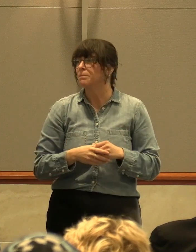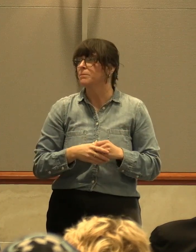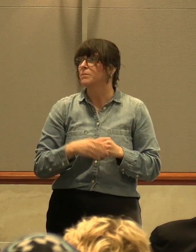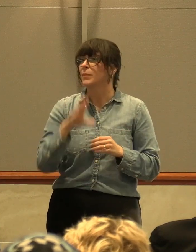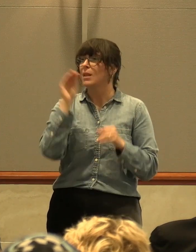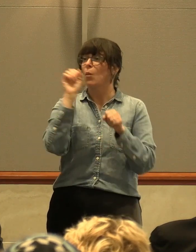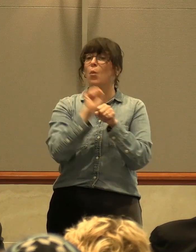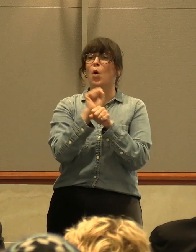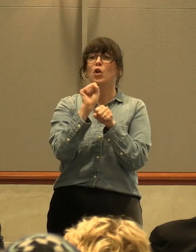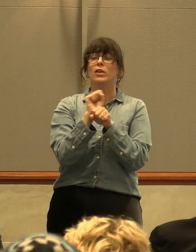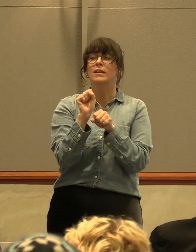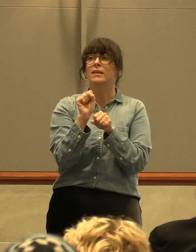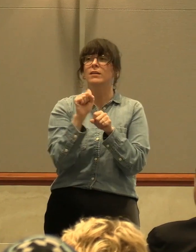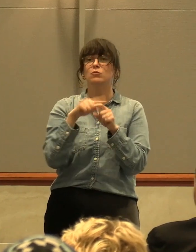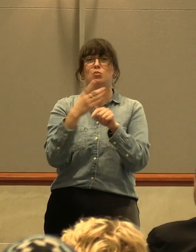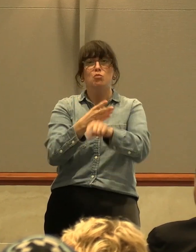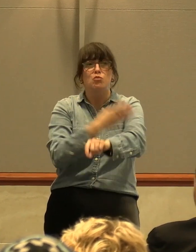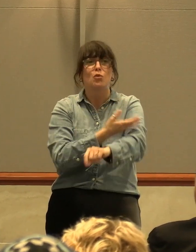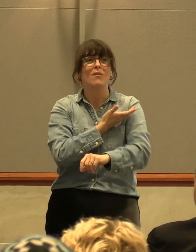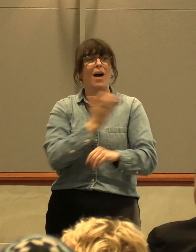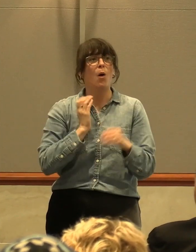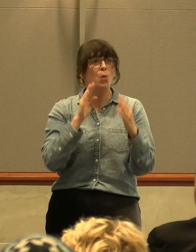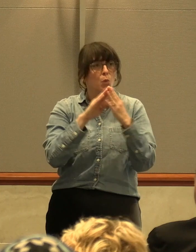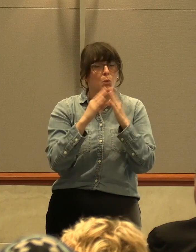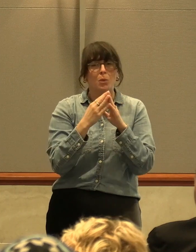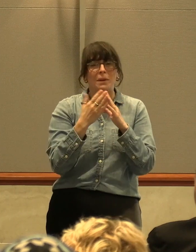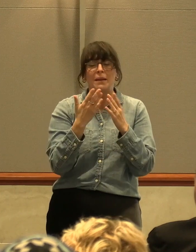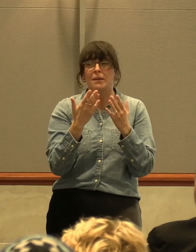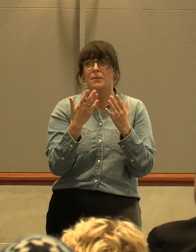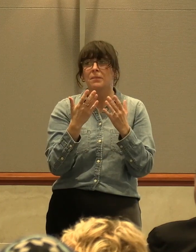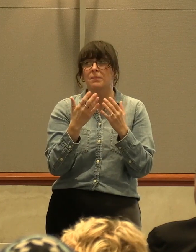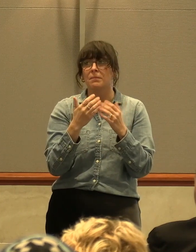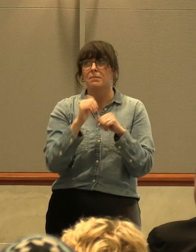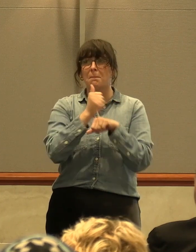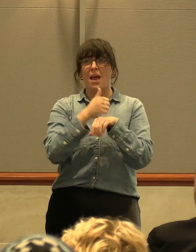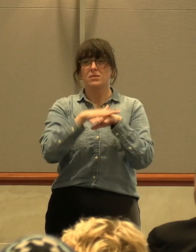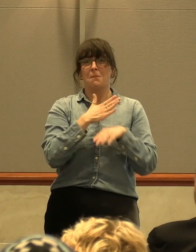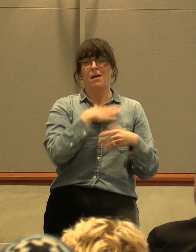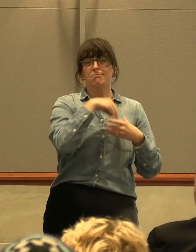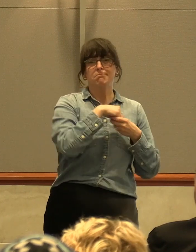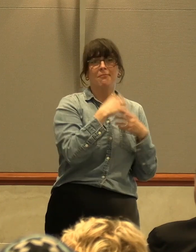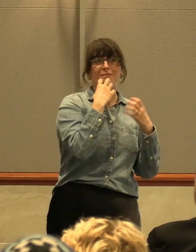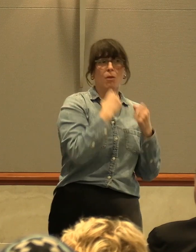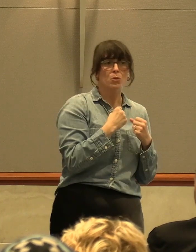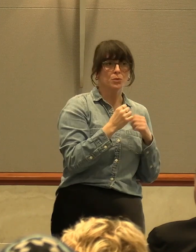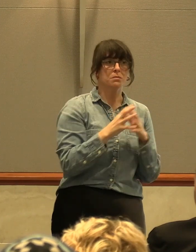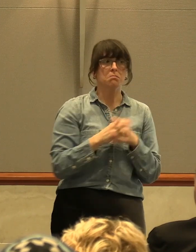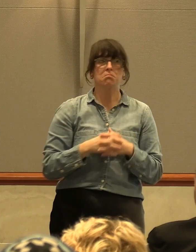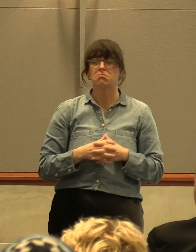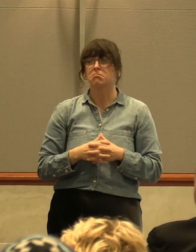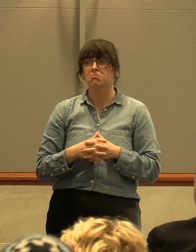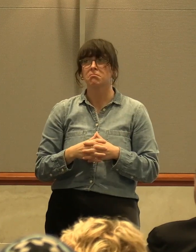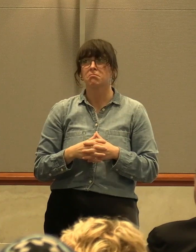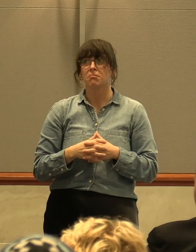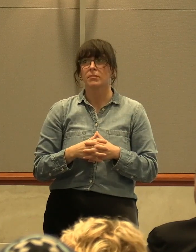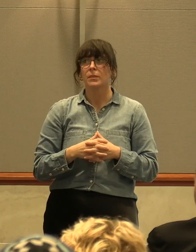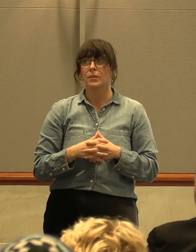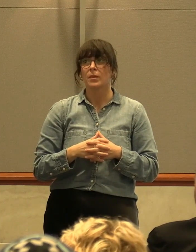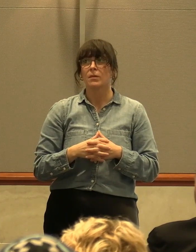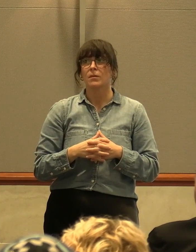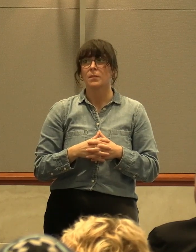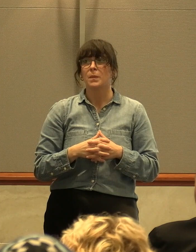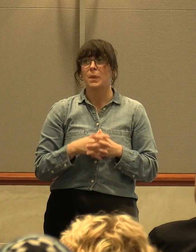and working to improve our community based upon those values. This year